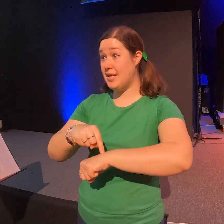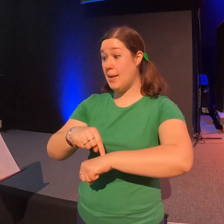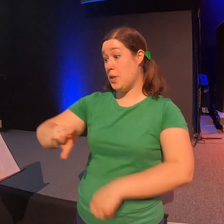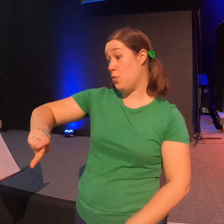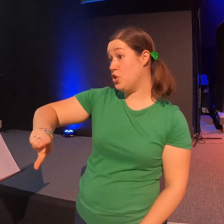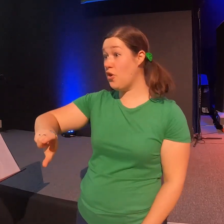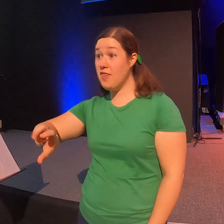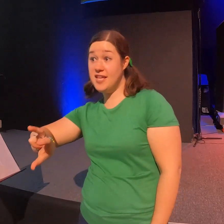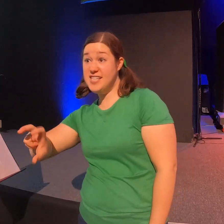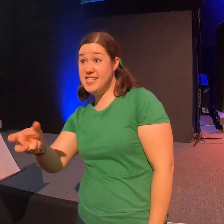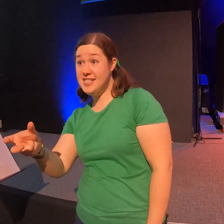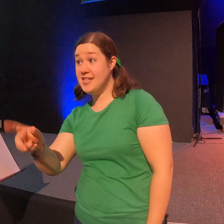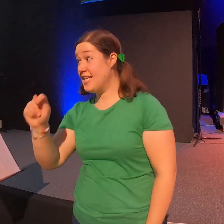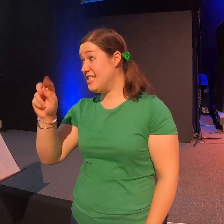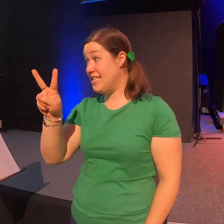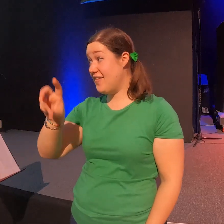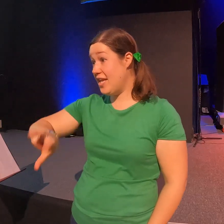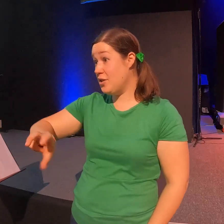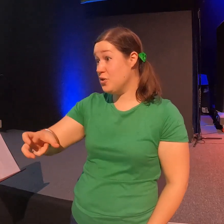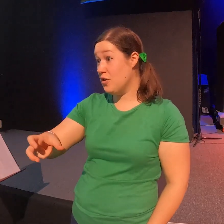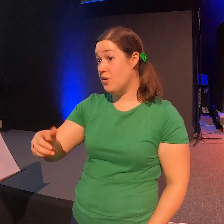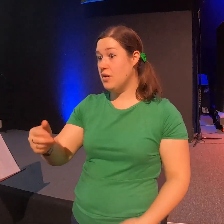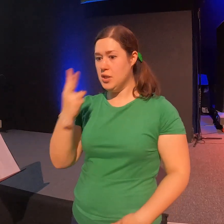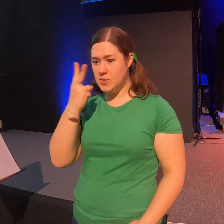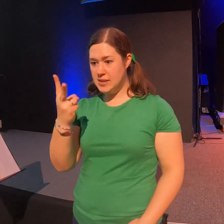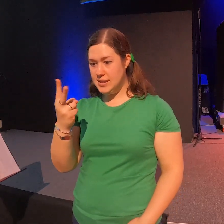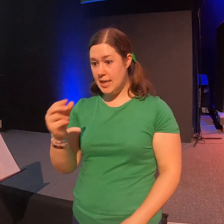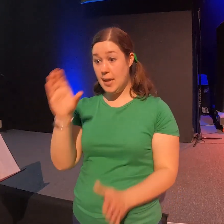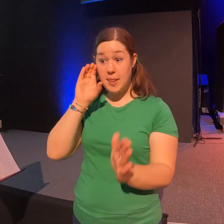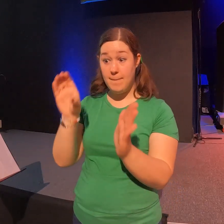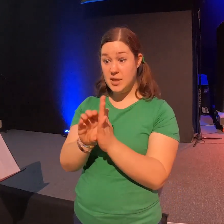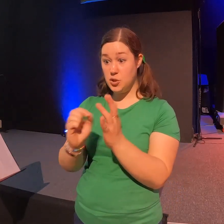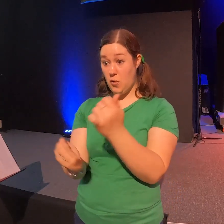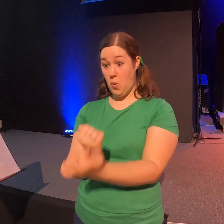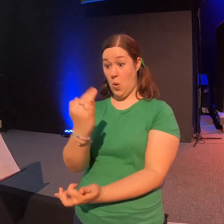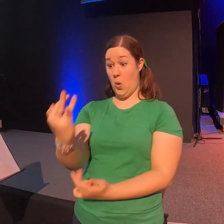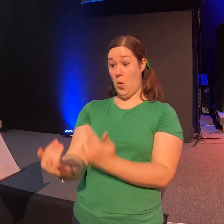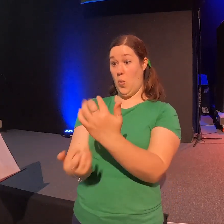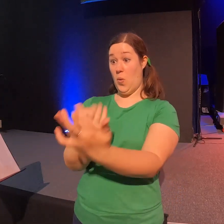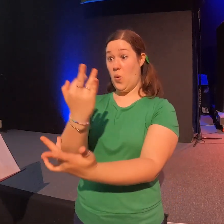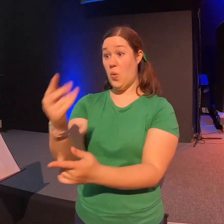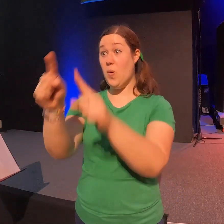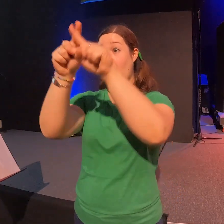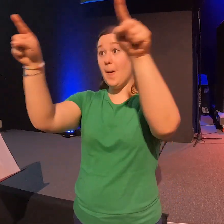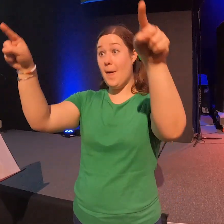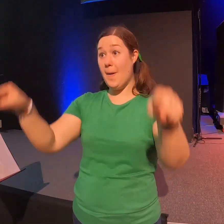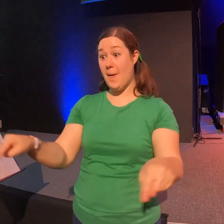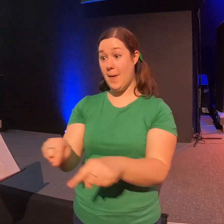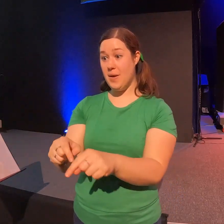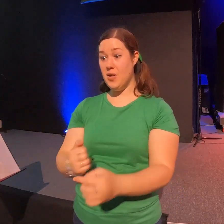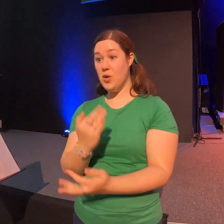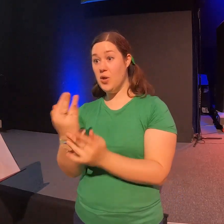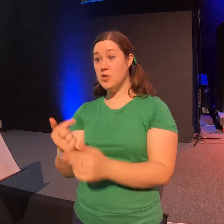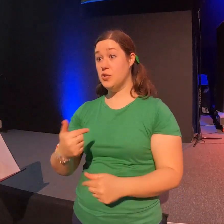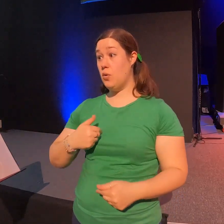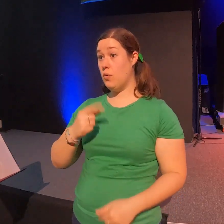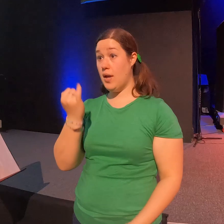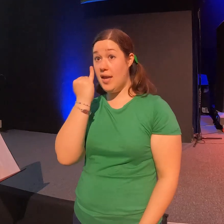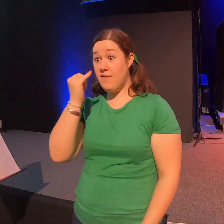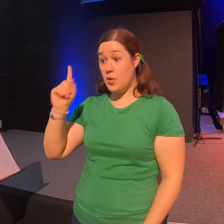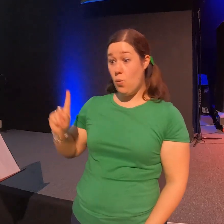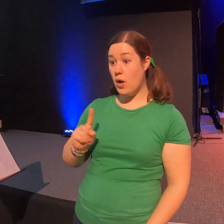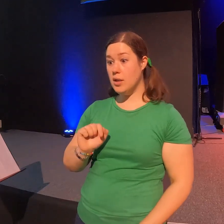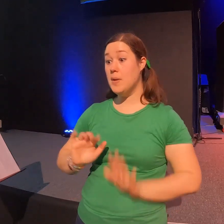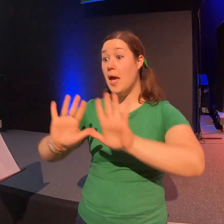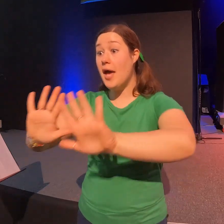roaring fireplace. If you go up to it, you're not going to feel any warmth. You're not going to